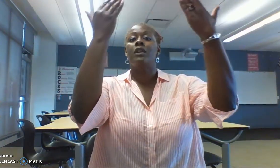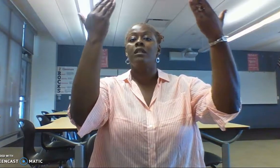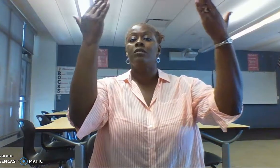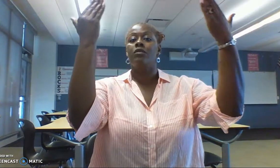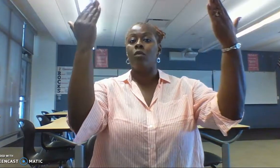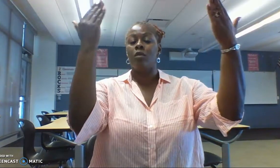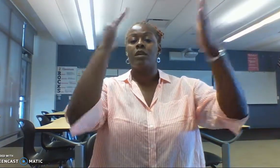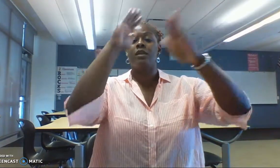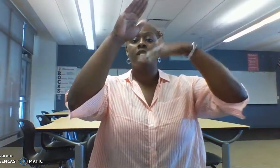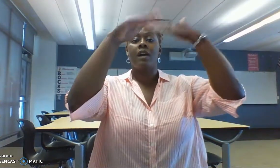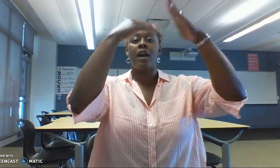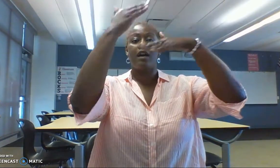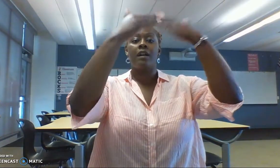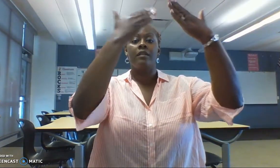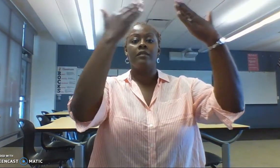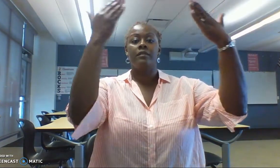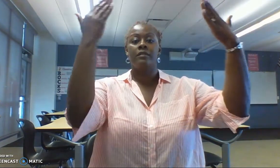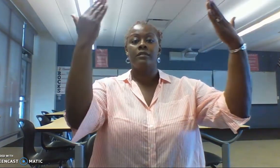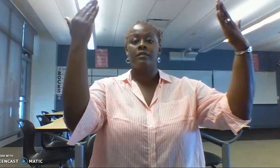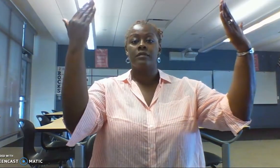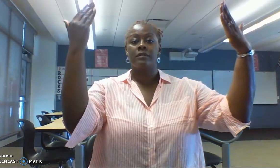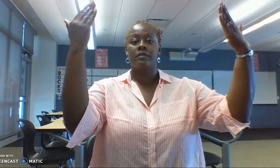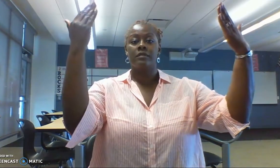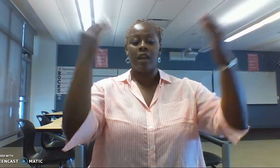and 4. Sky. Okay?